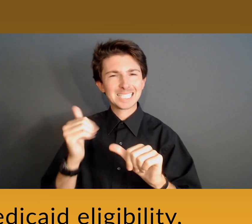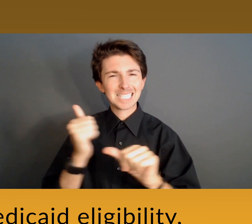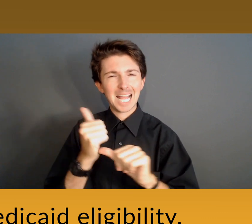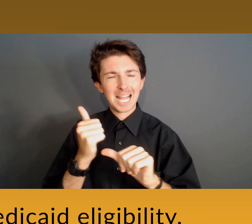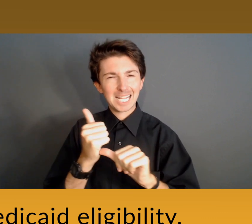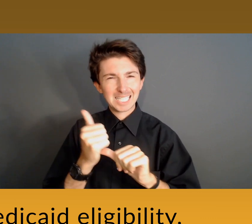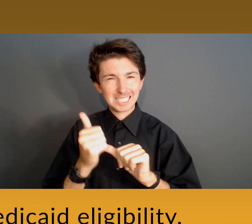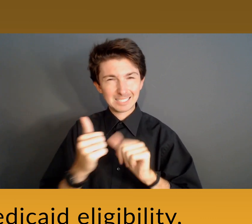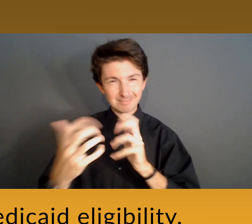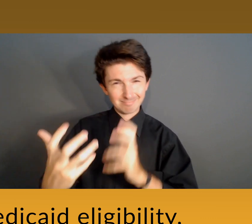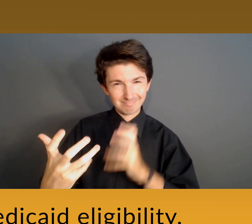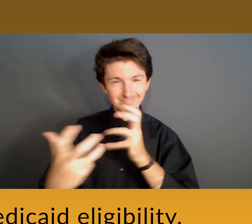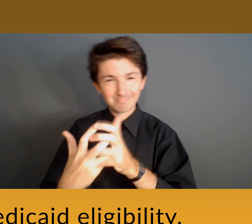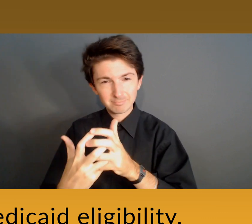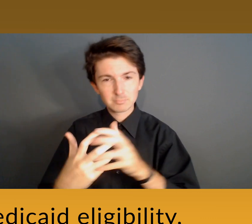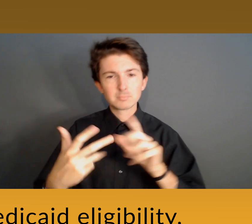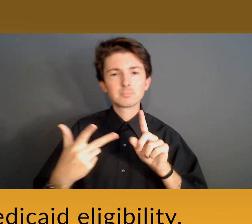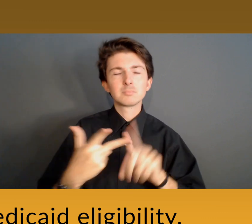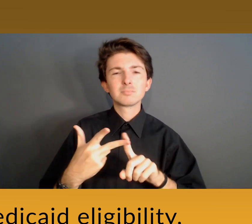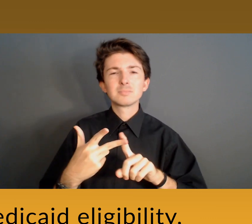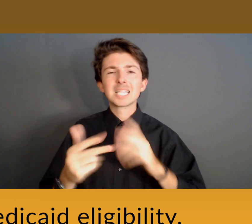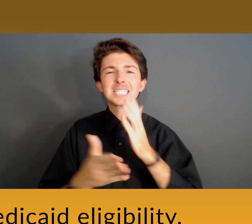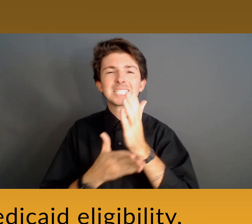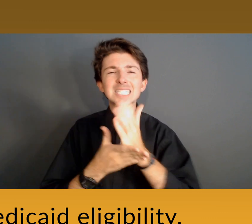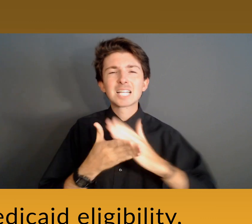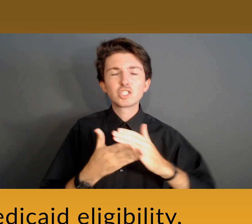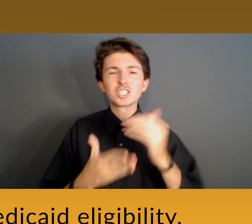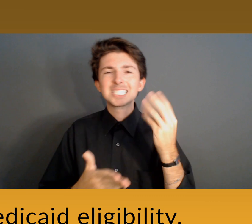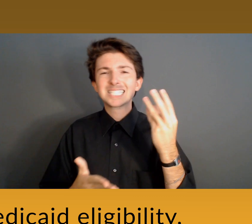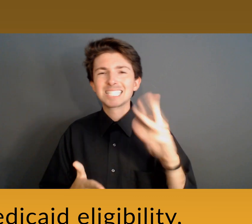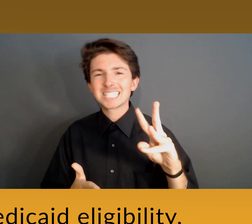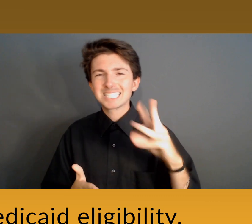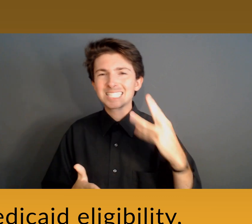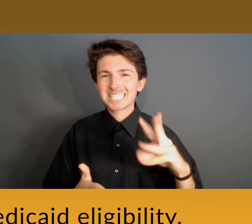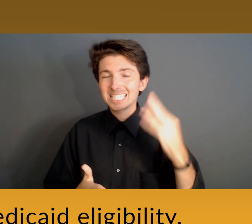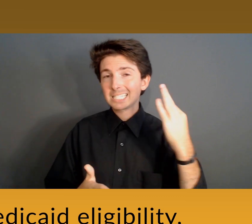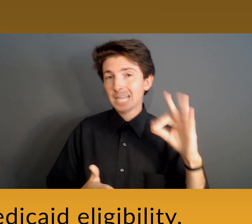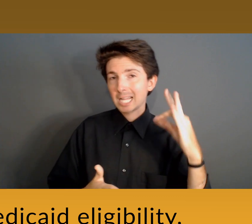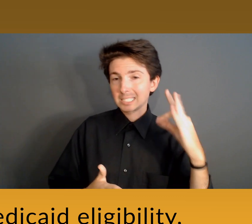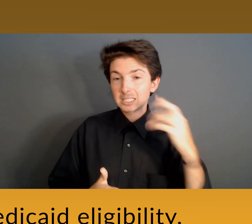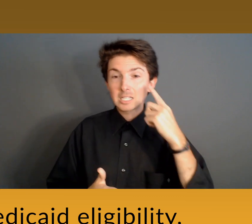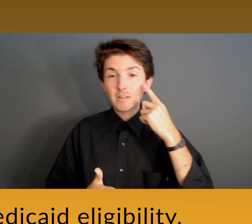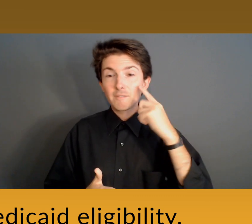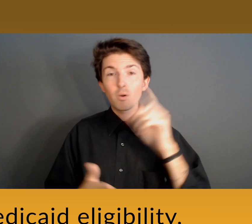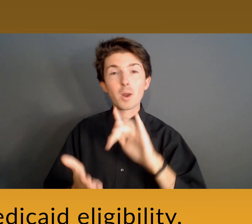eligibility, modifications to Section 1619 for Medicare eligibility,